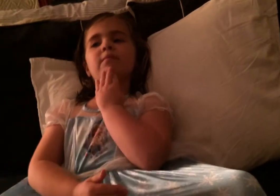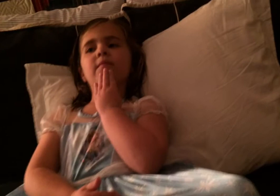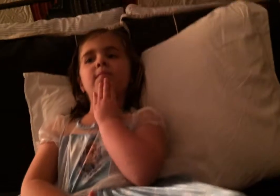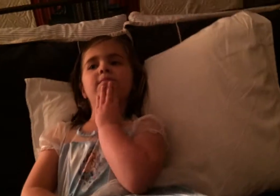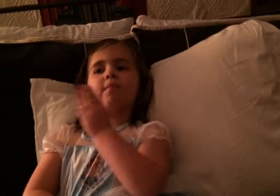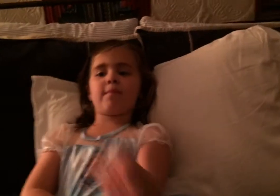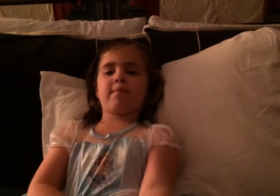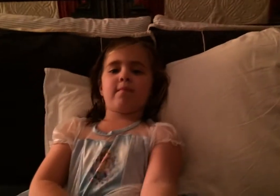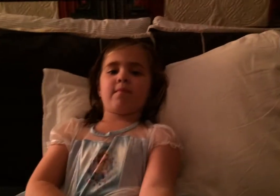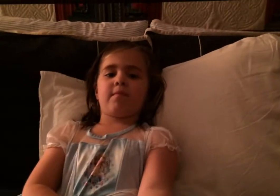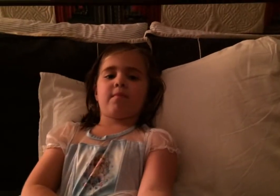Mama.